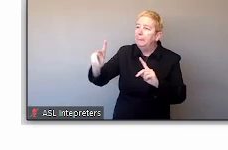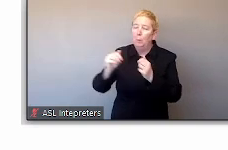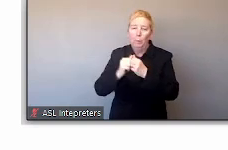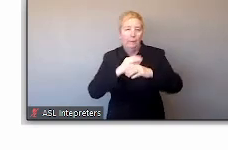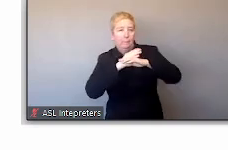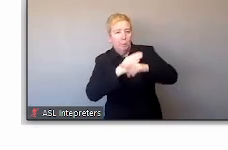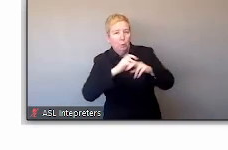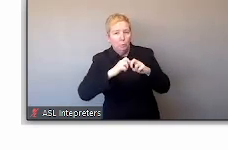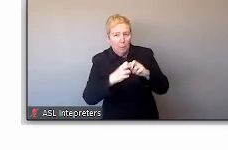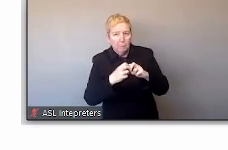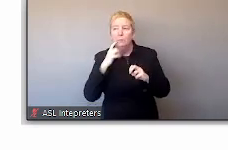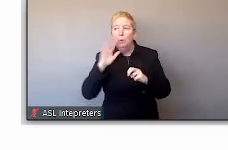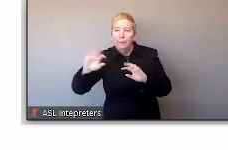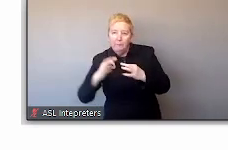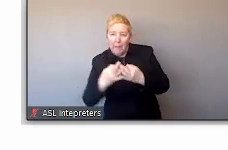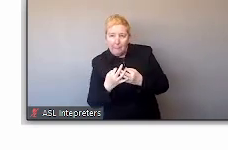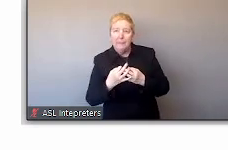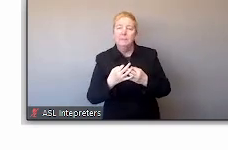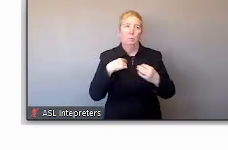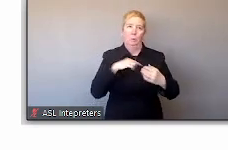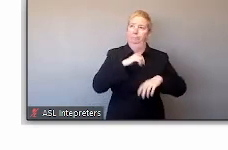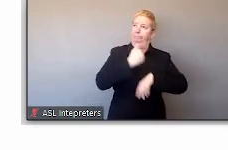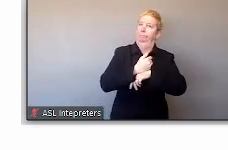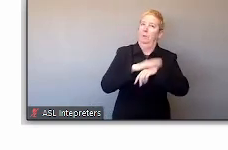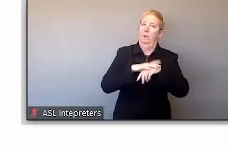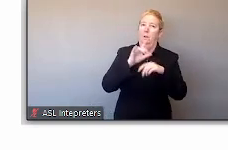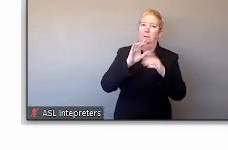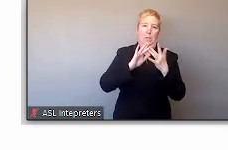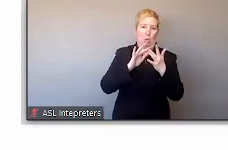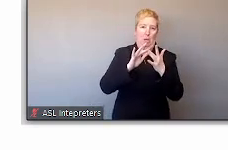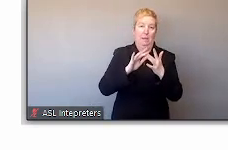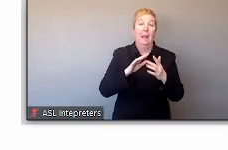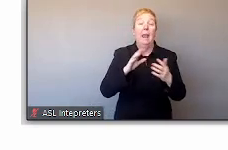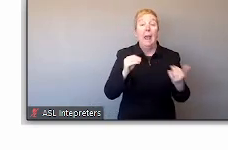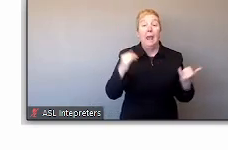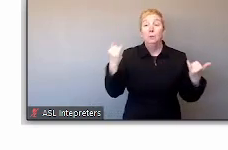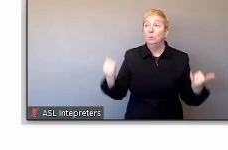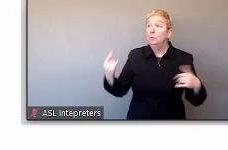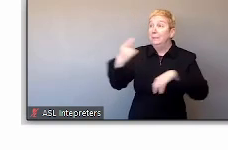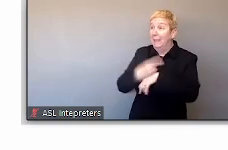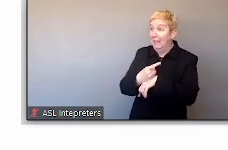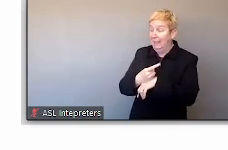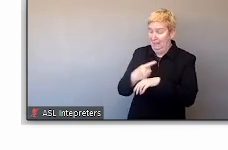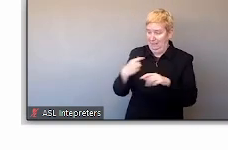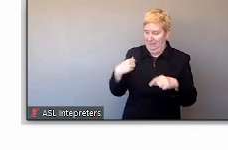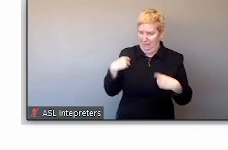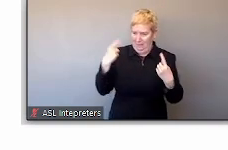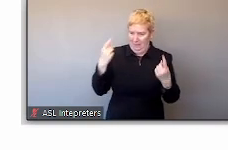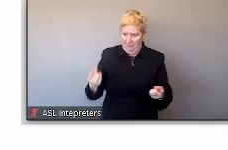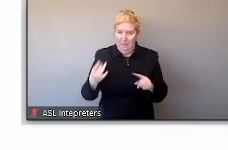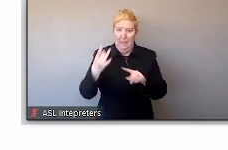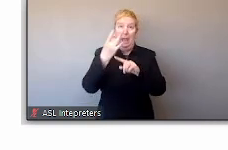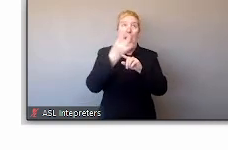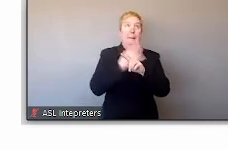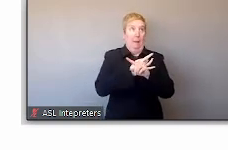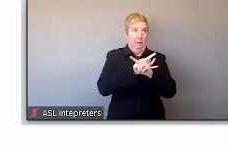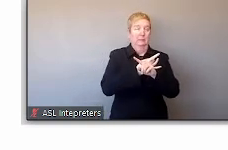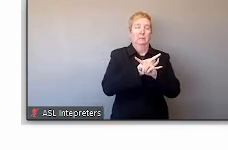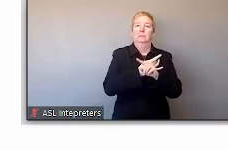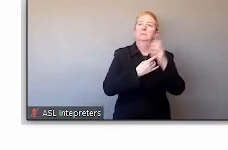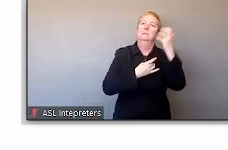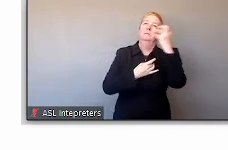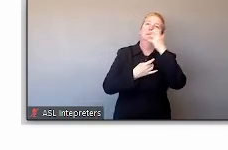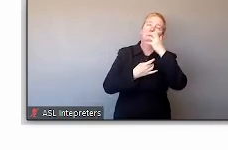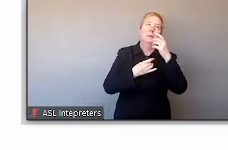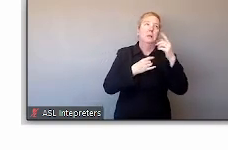them. It's available online. And then today, after 8 very long and difficult months for hospitals, we